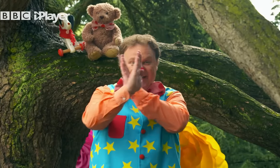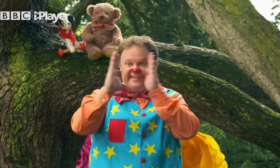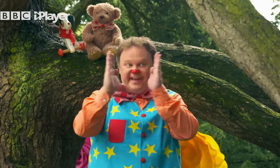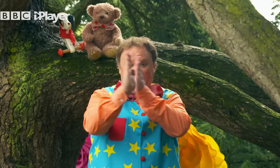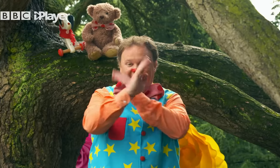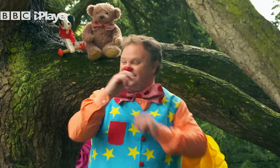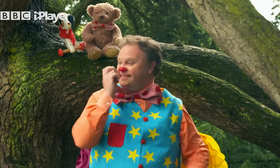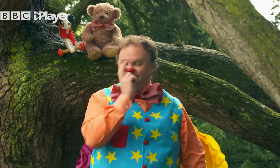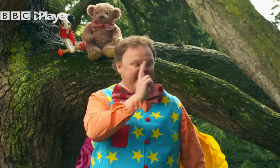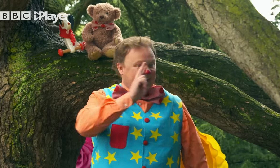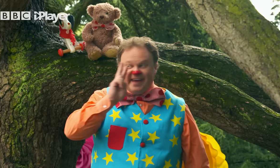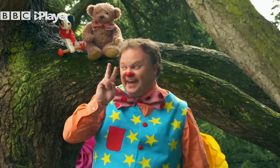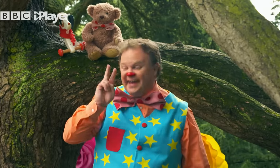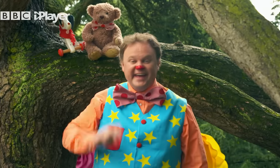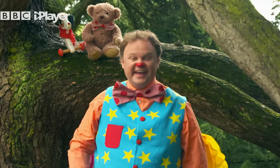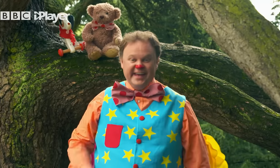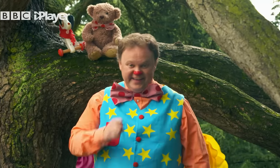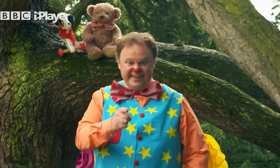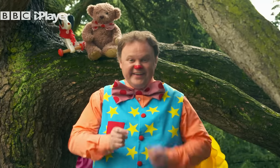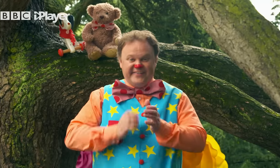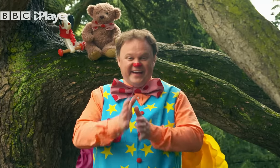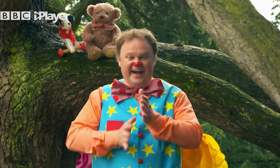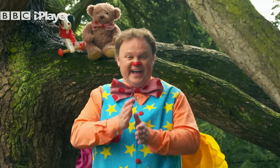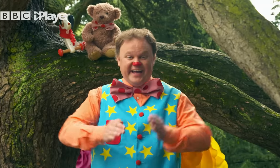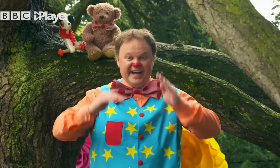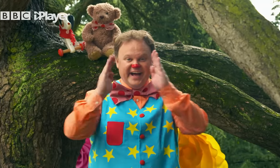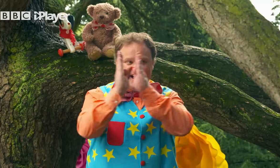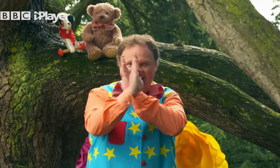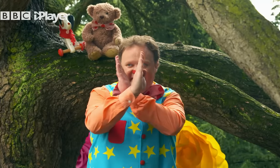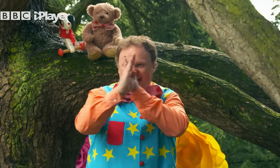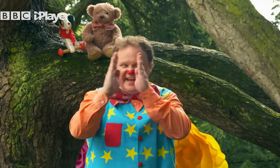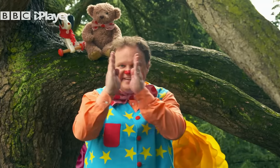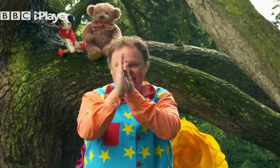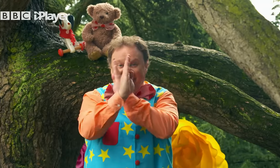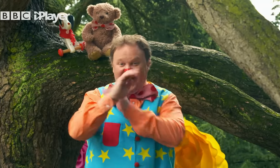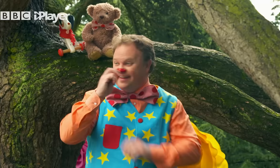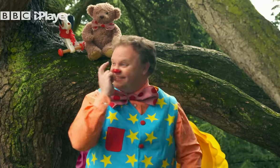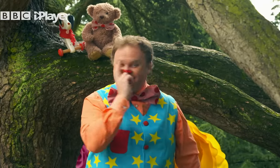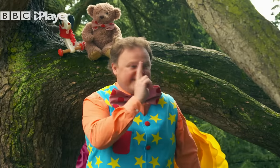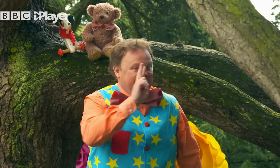Hide and seek. You sign hide and seek.